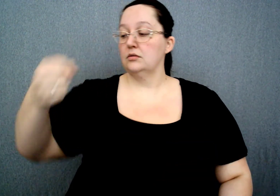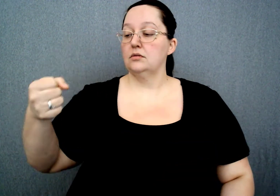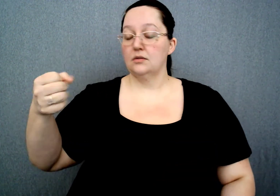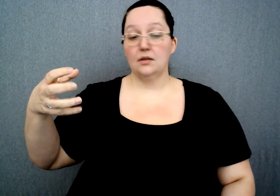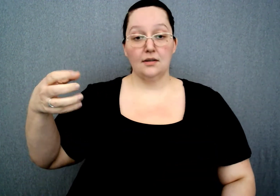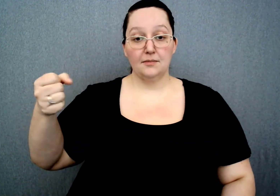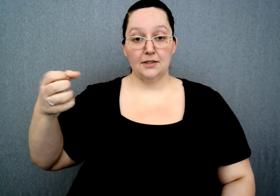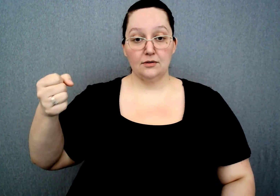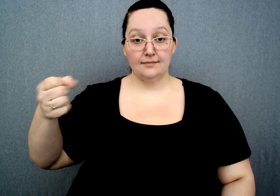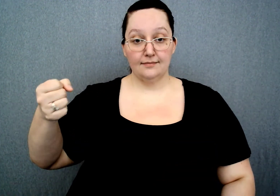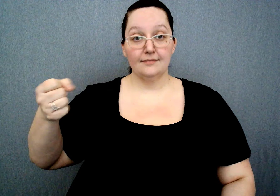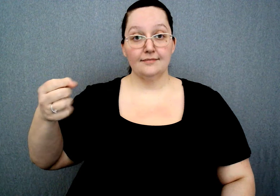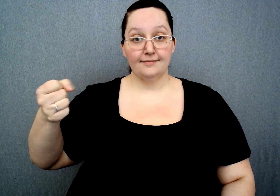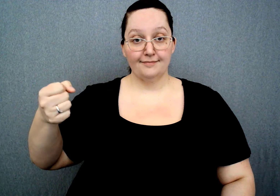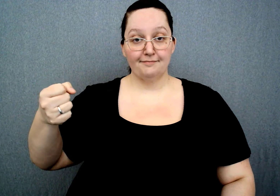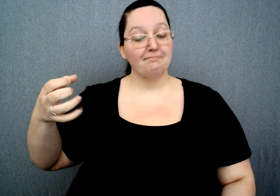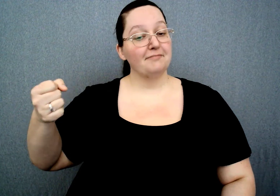Orange, milk.